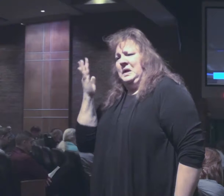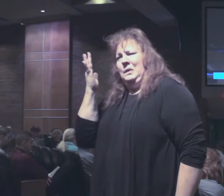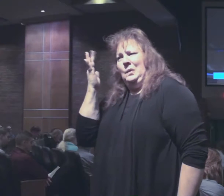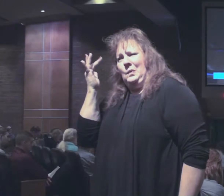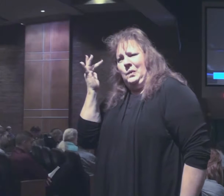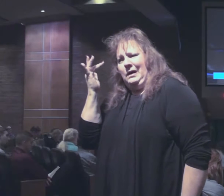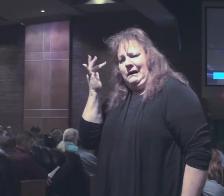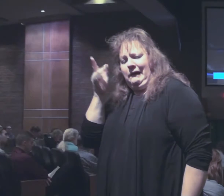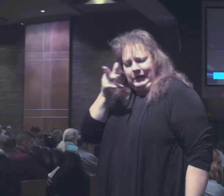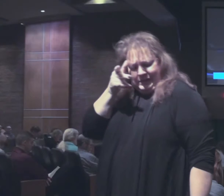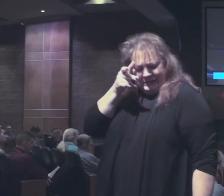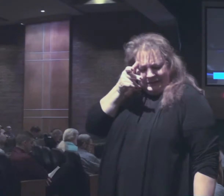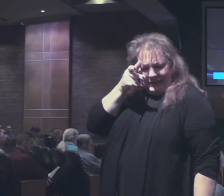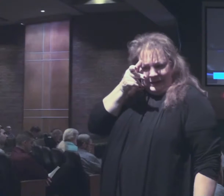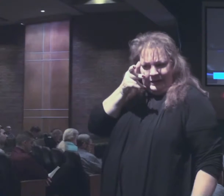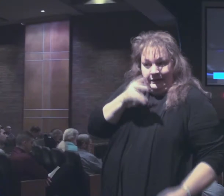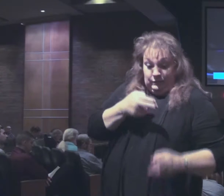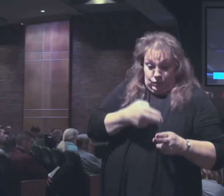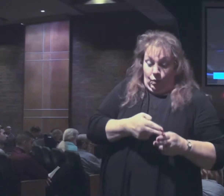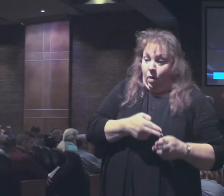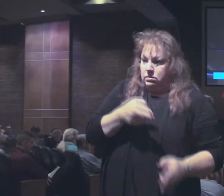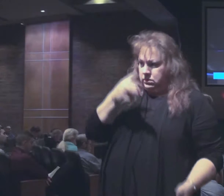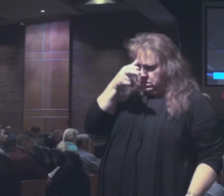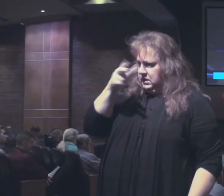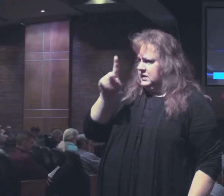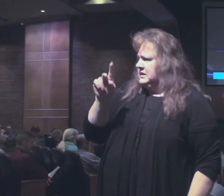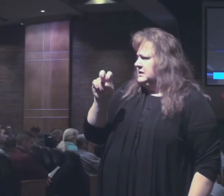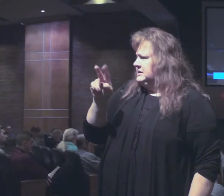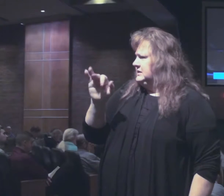why the devil is called the devil?